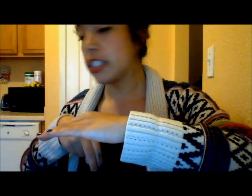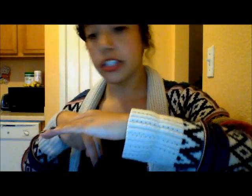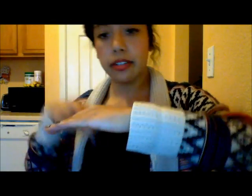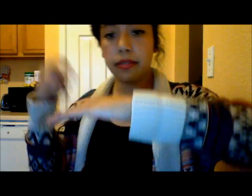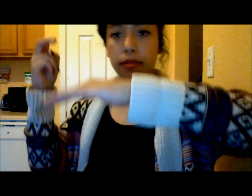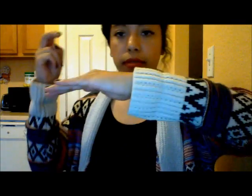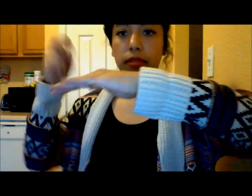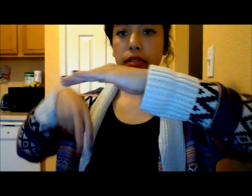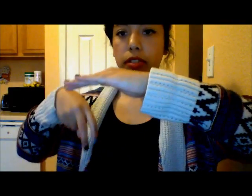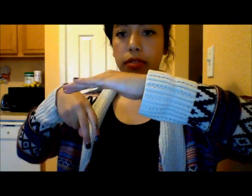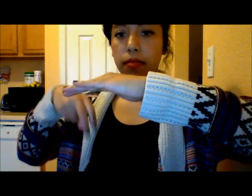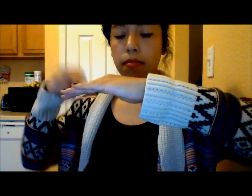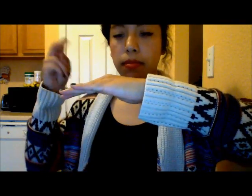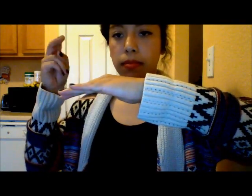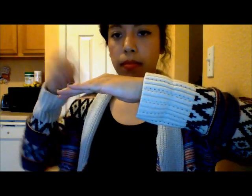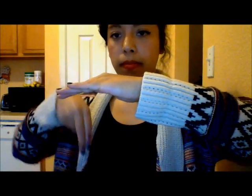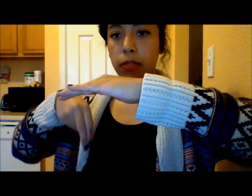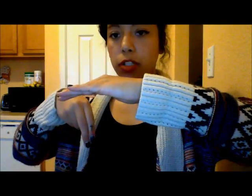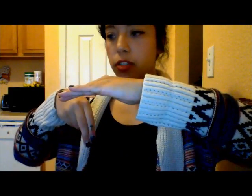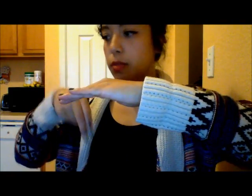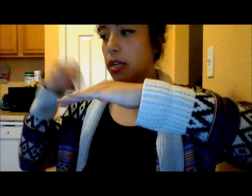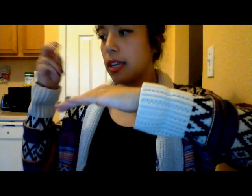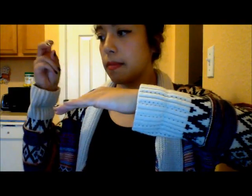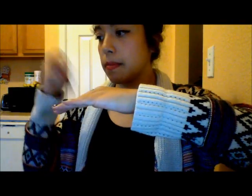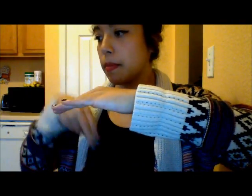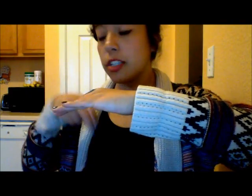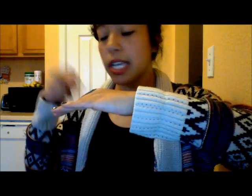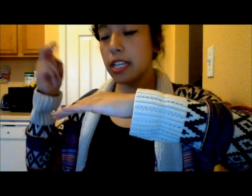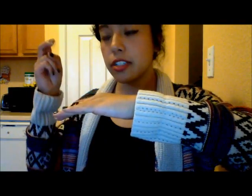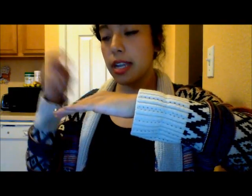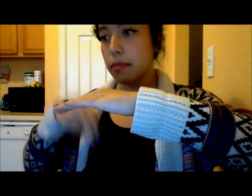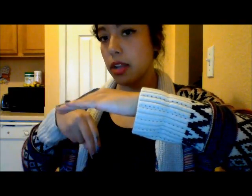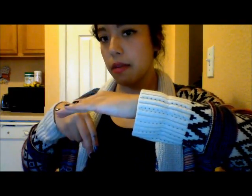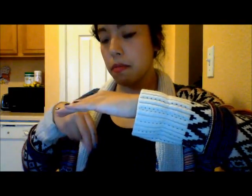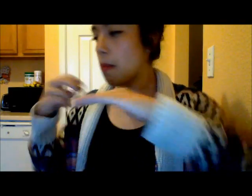venture. So to lose money or to get into debt, I'm sorry.